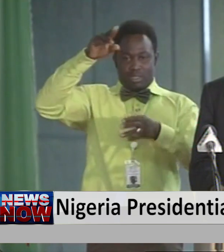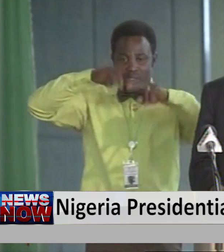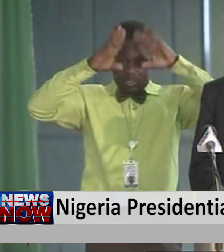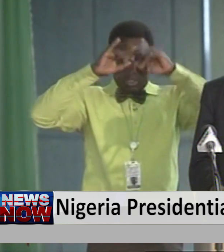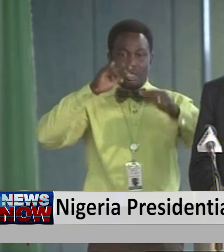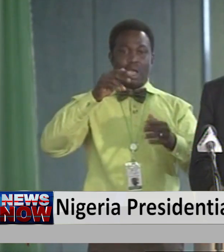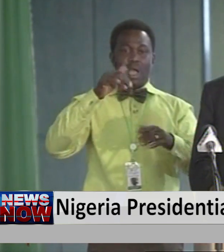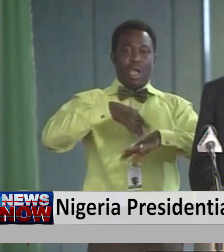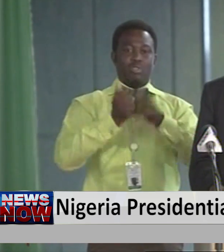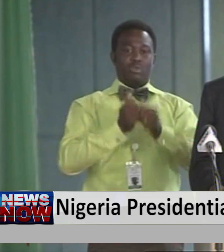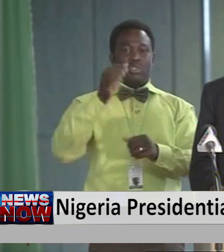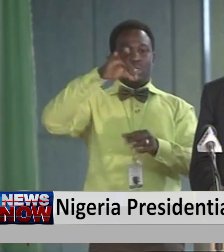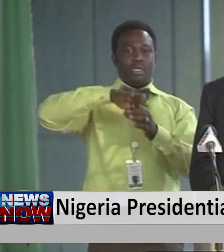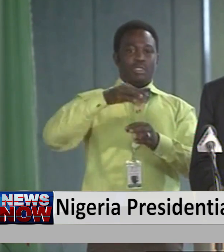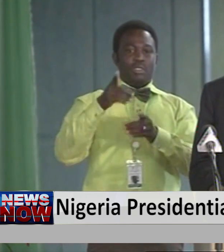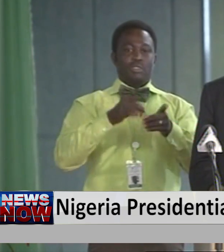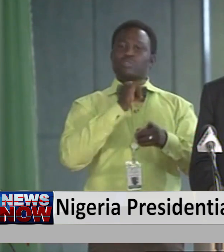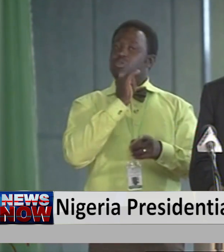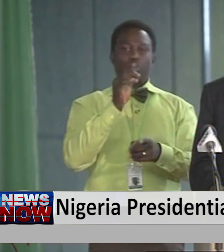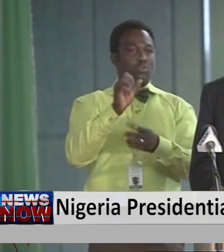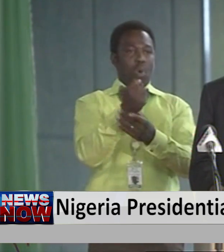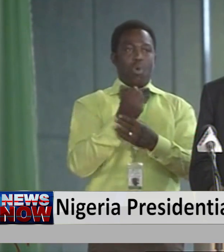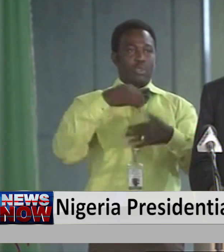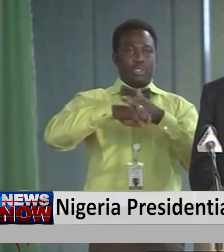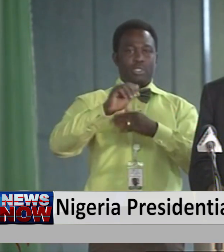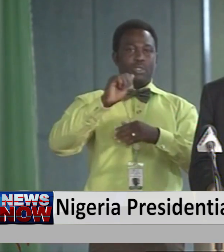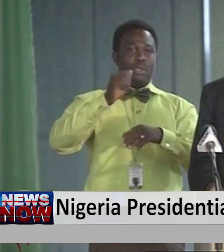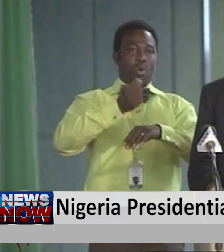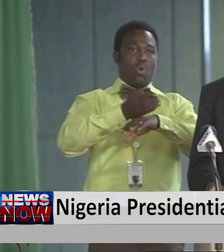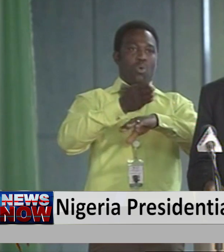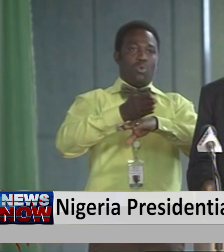which elections did not hold in Ogun State.